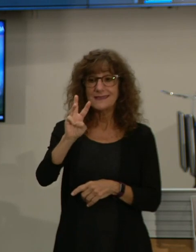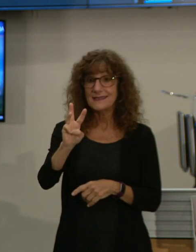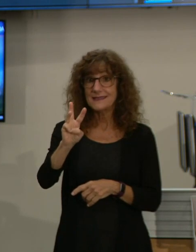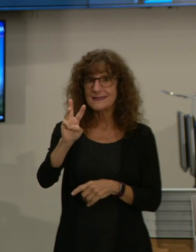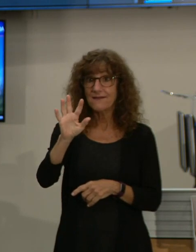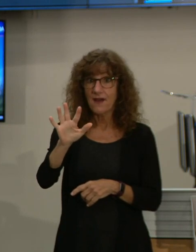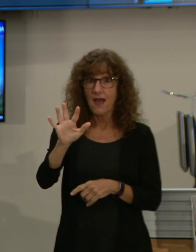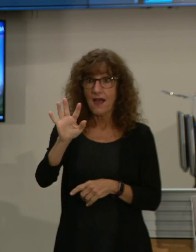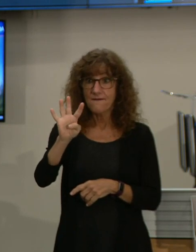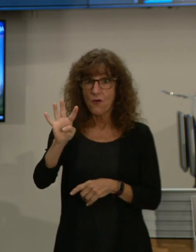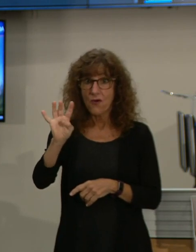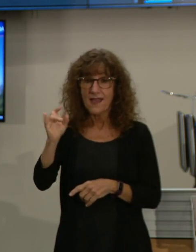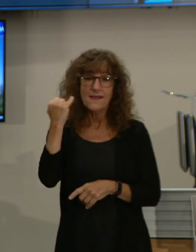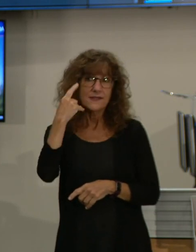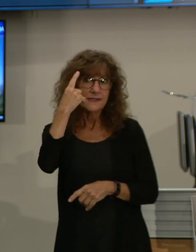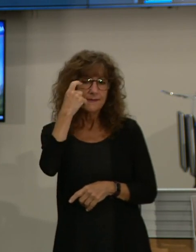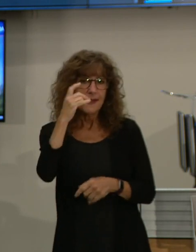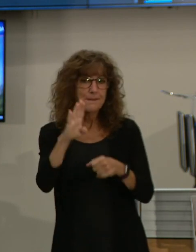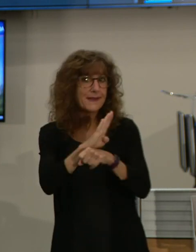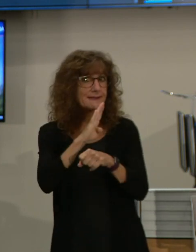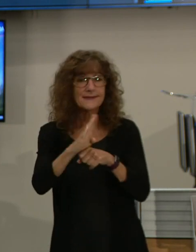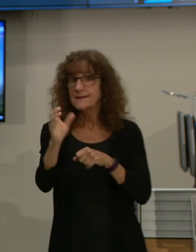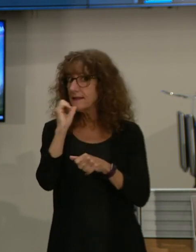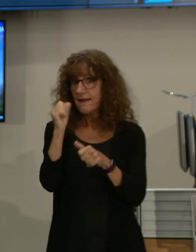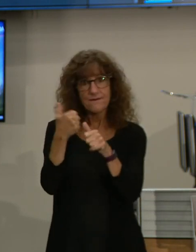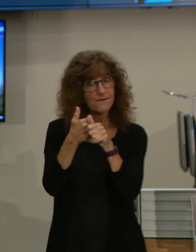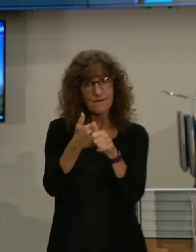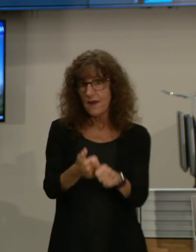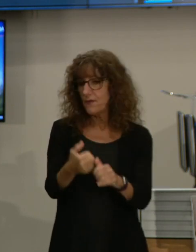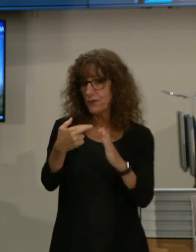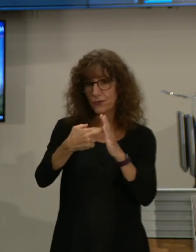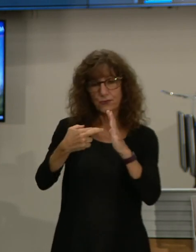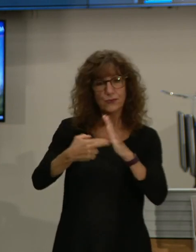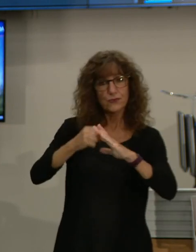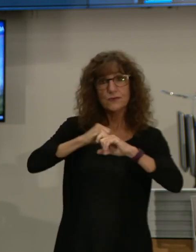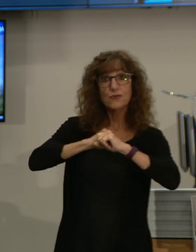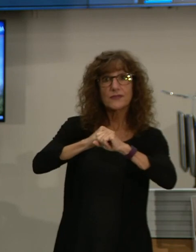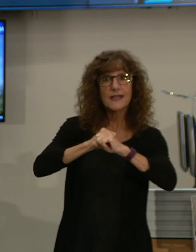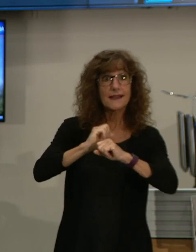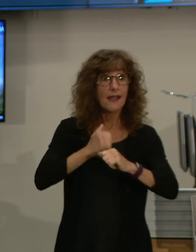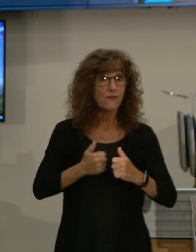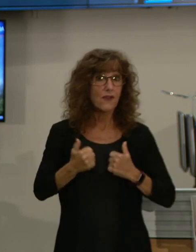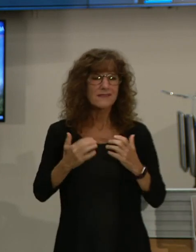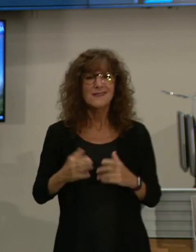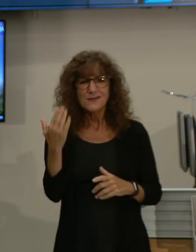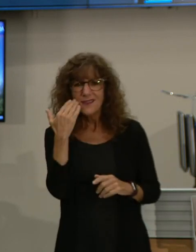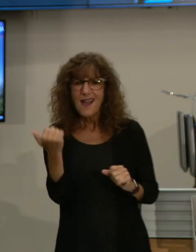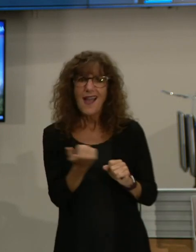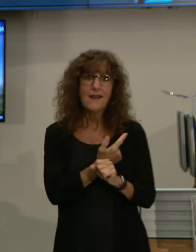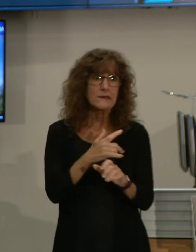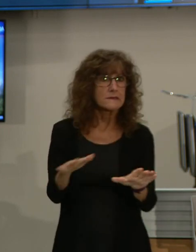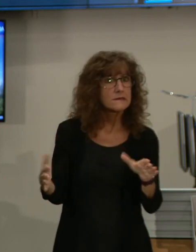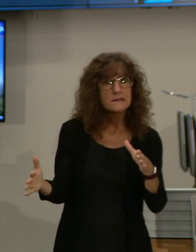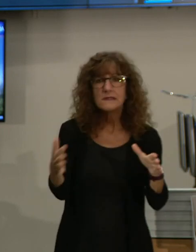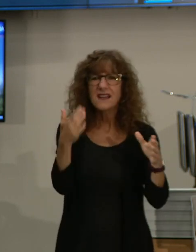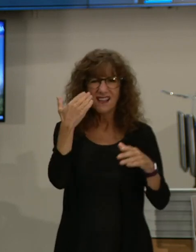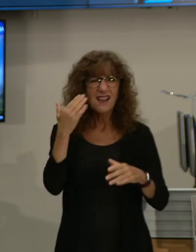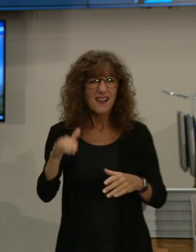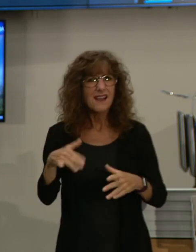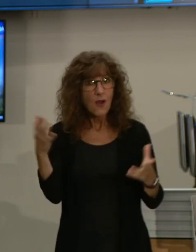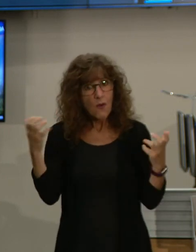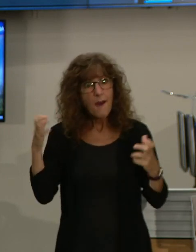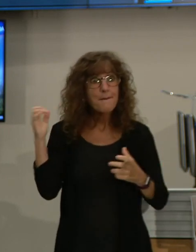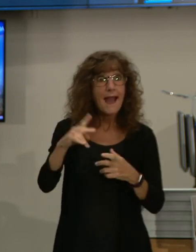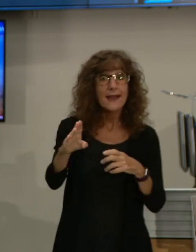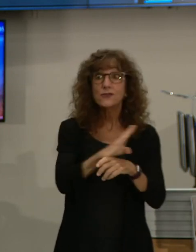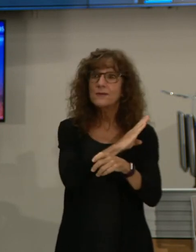301-883-6548, if they suspect that a business isn't doing their part to protect our residents. Now, we know everyone is anxious to get back to